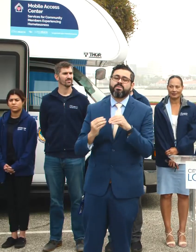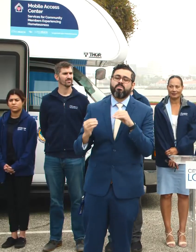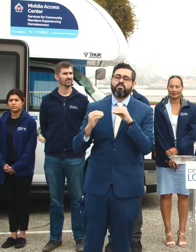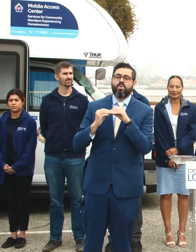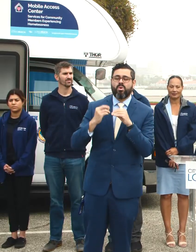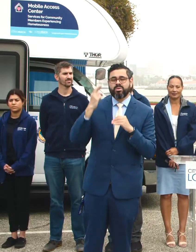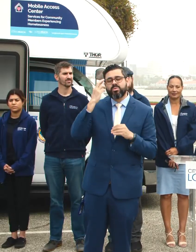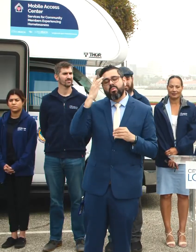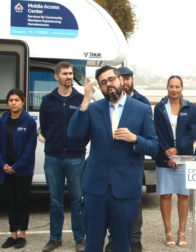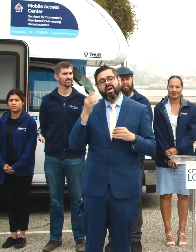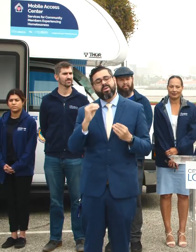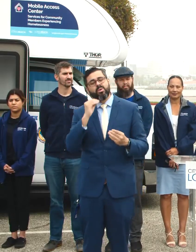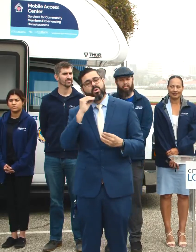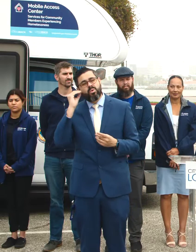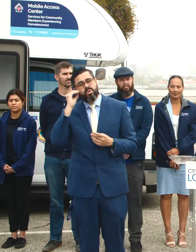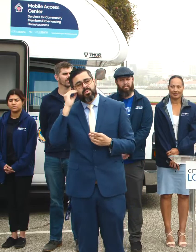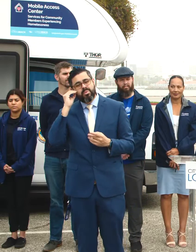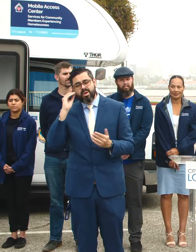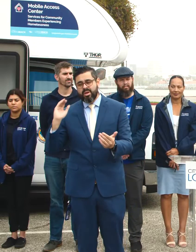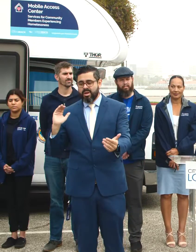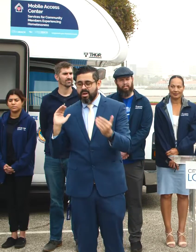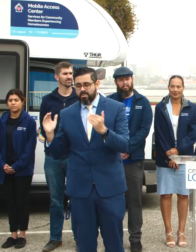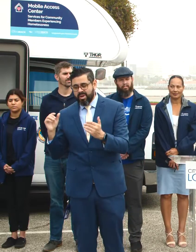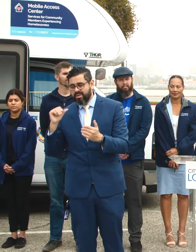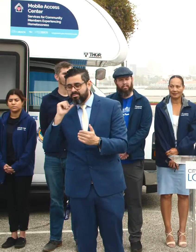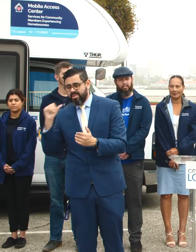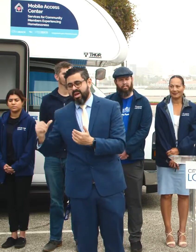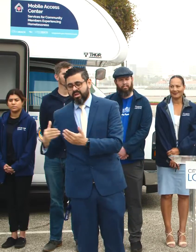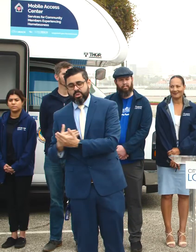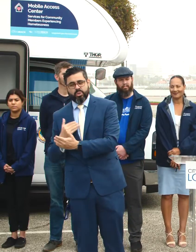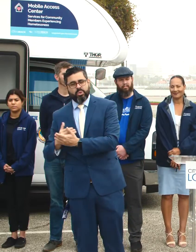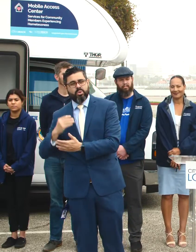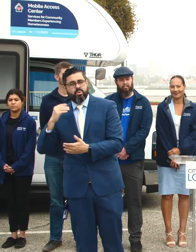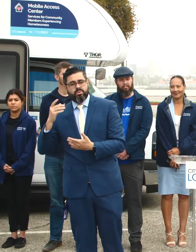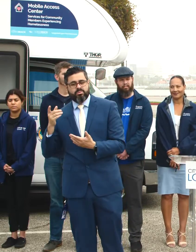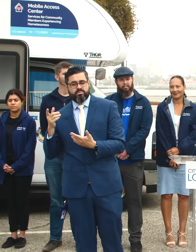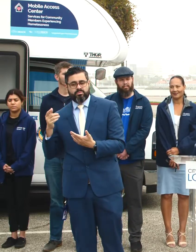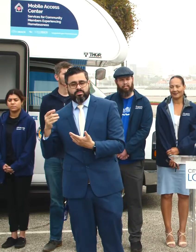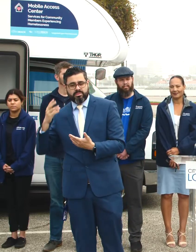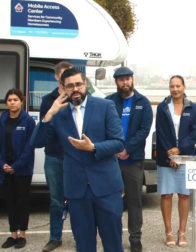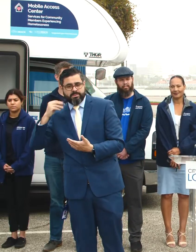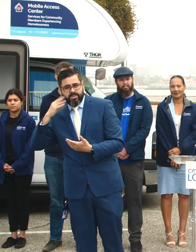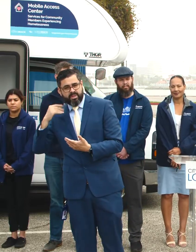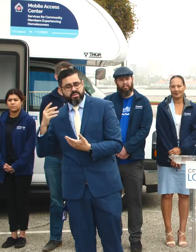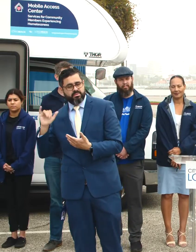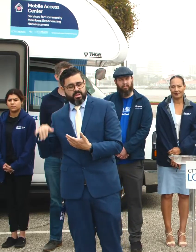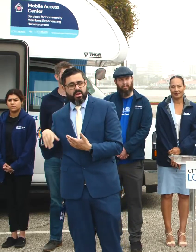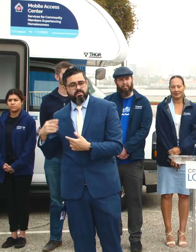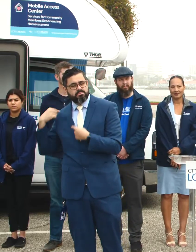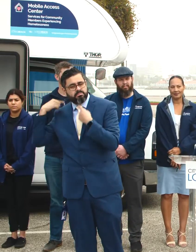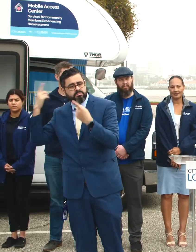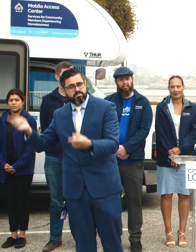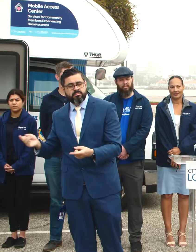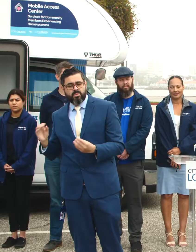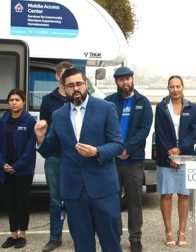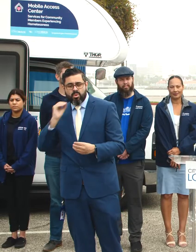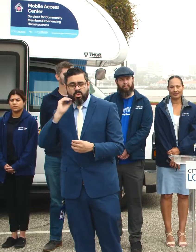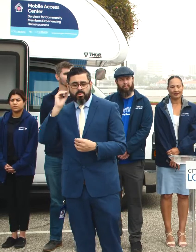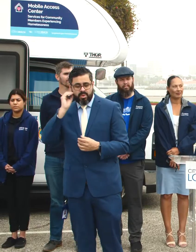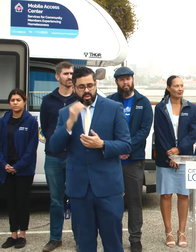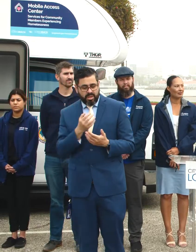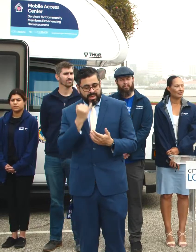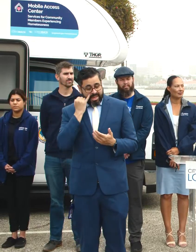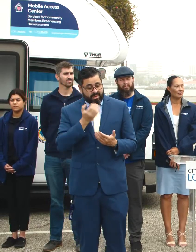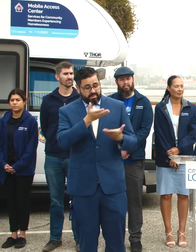cause of homelessness than someone who is not newly homeless. We also we know that people experiencing homelessness, whether they're newly